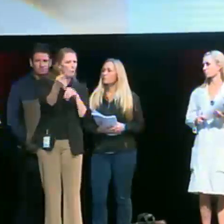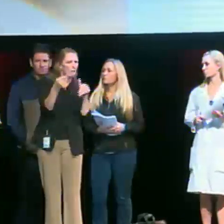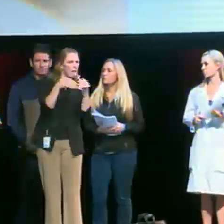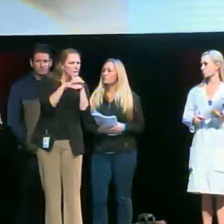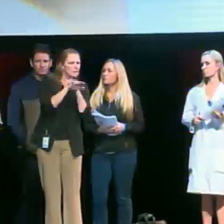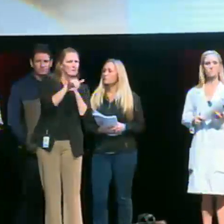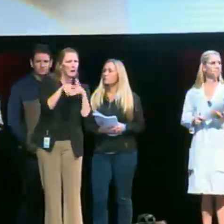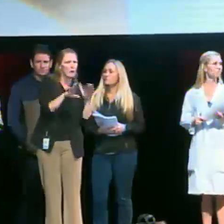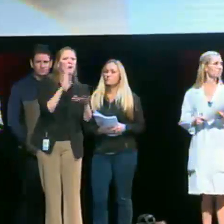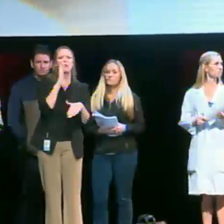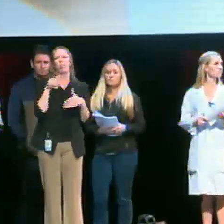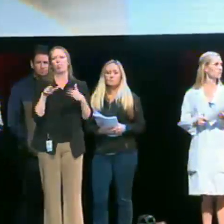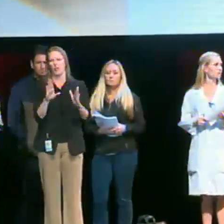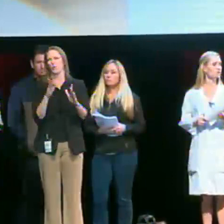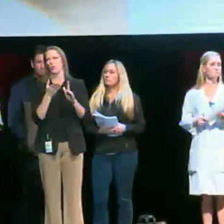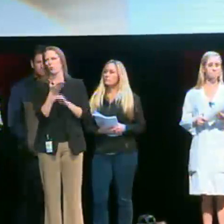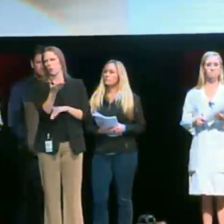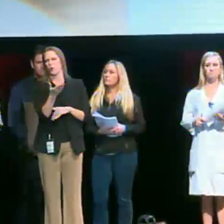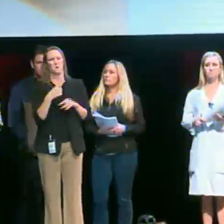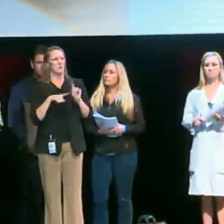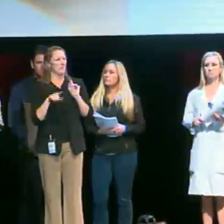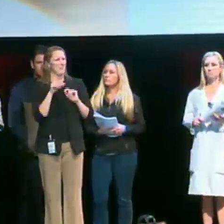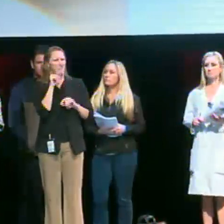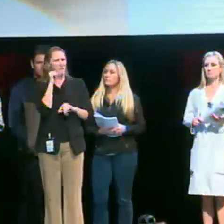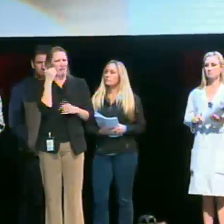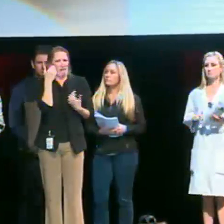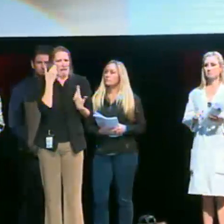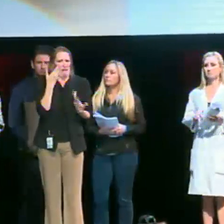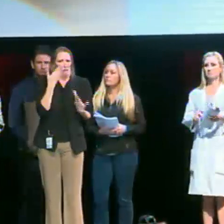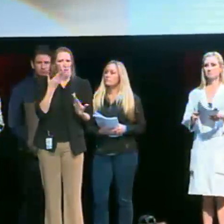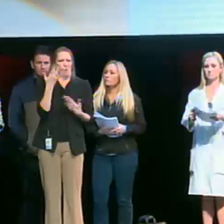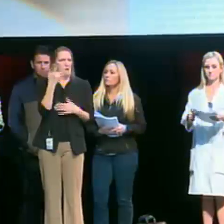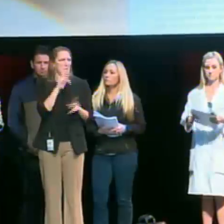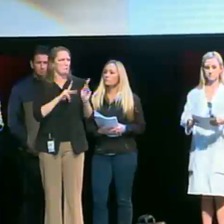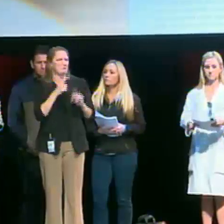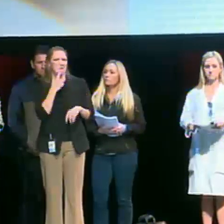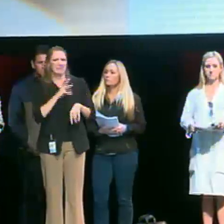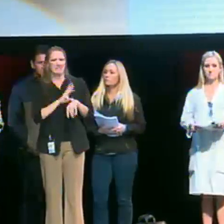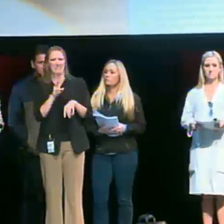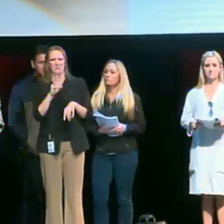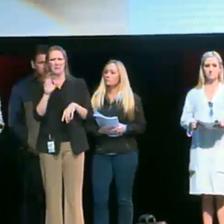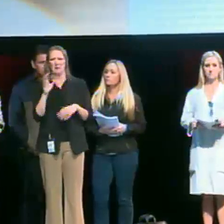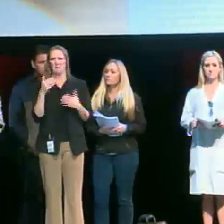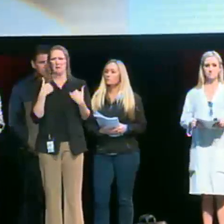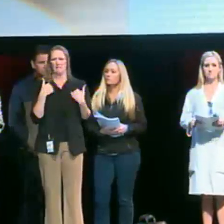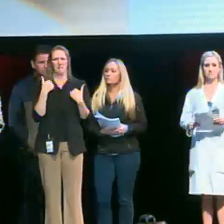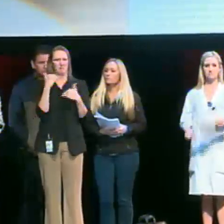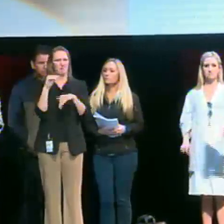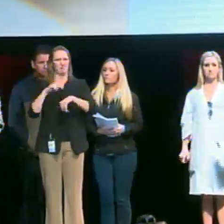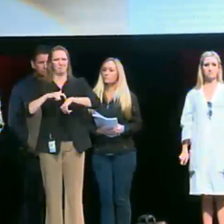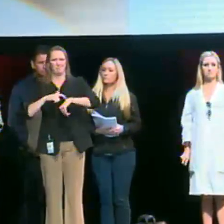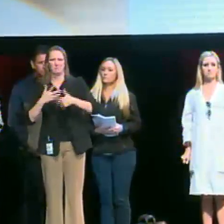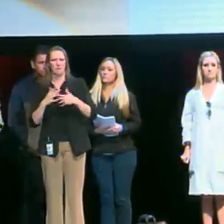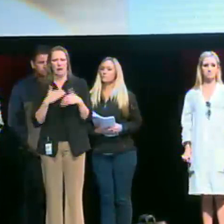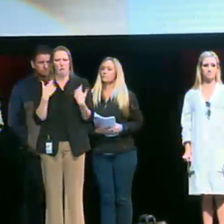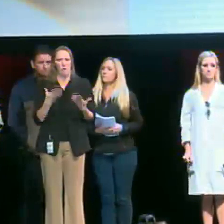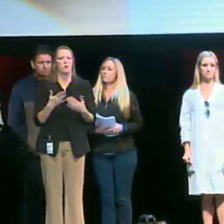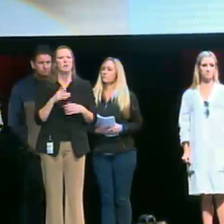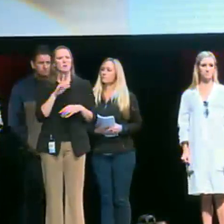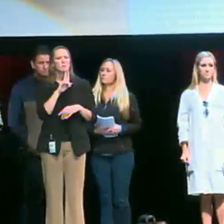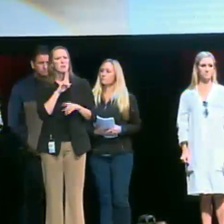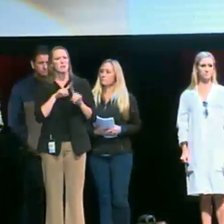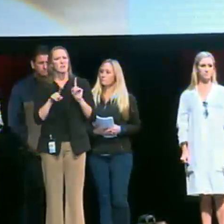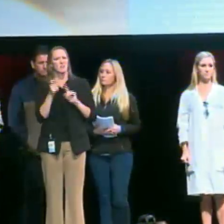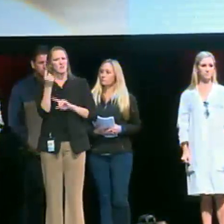But I don't know where that 6 p.m. Curfew came from. But again, we would ask everyone to please, our whole goal here is to try